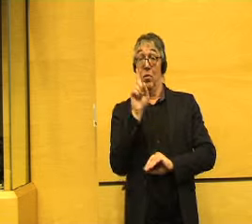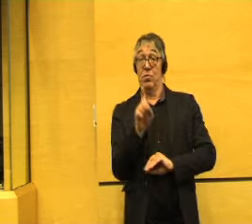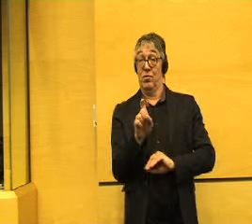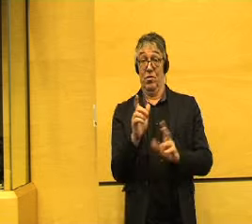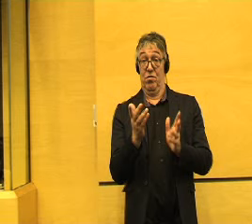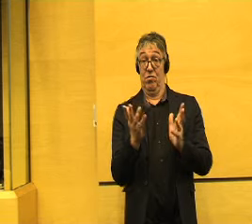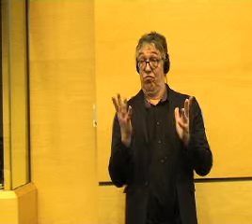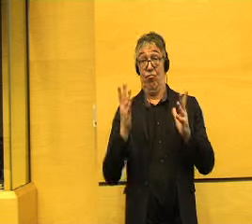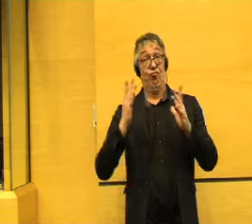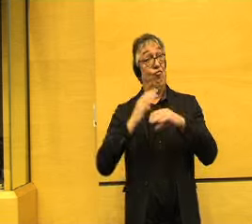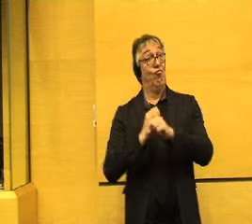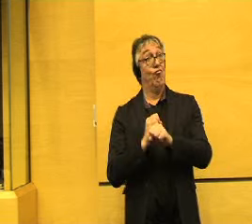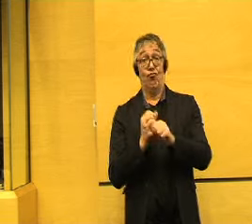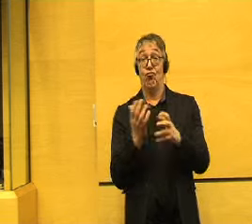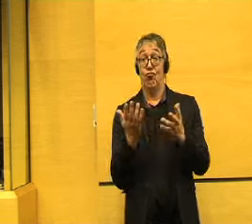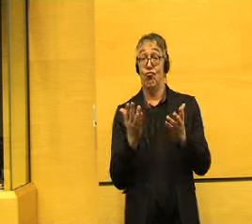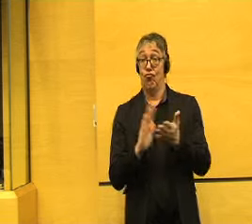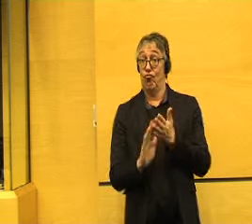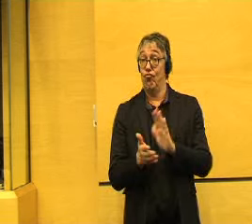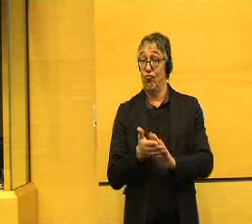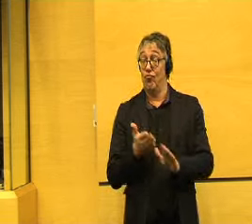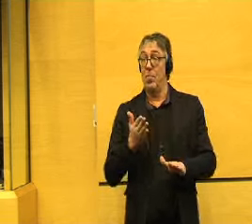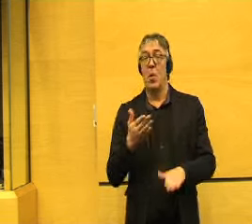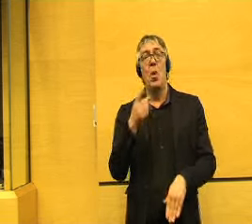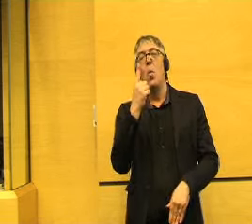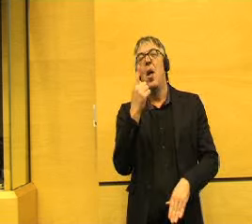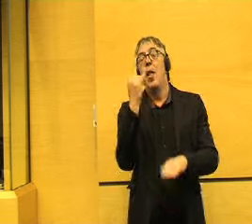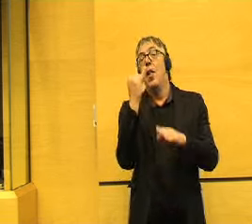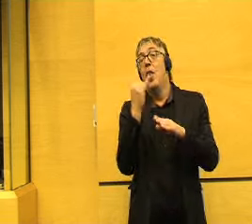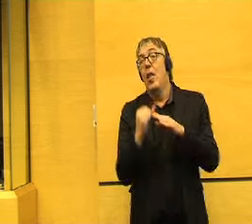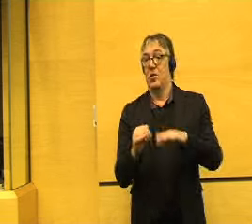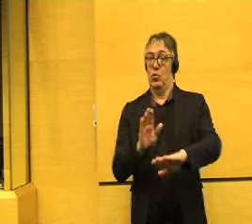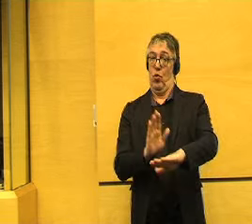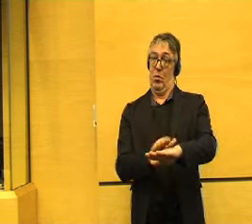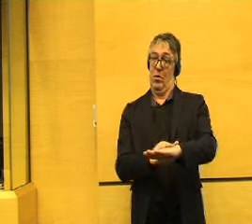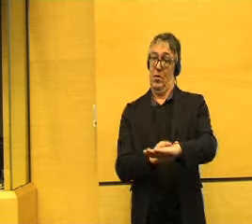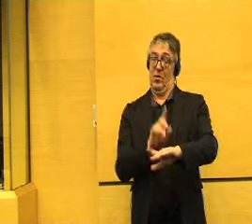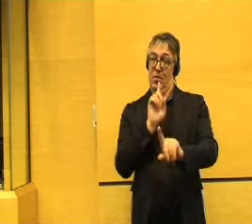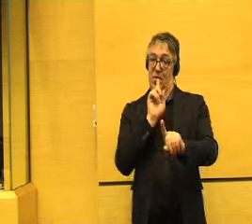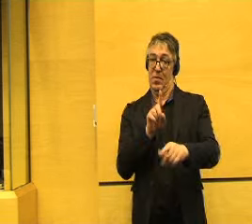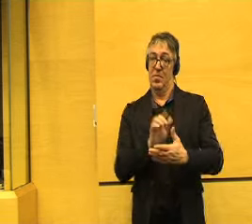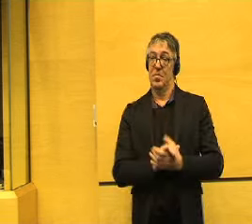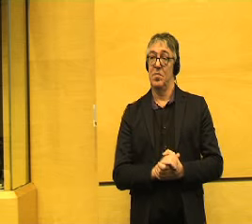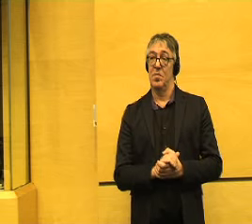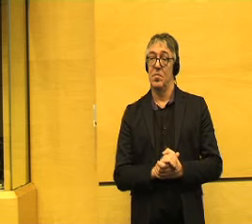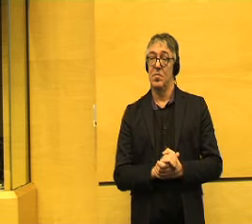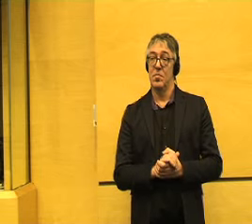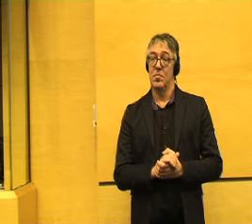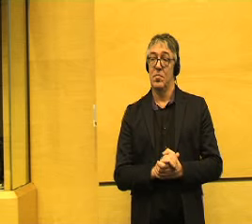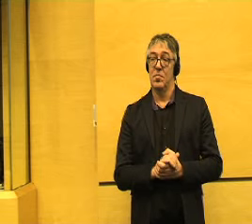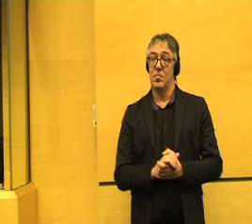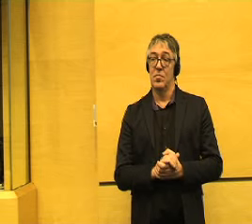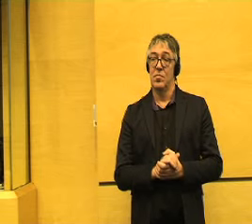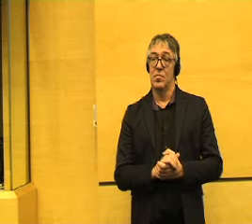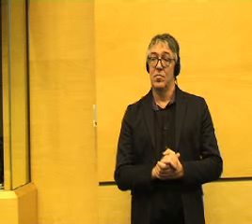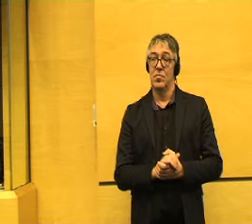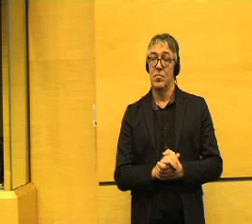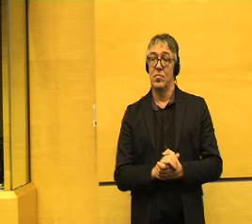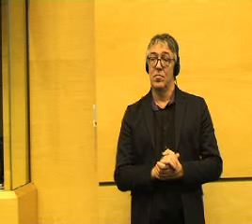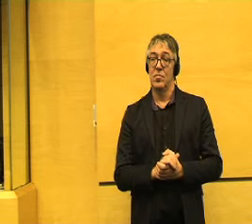time. And I would just like to offer one final comment. Yesterday, it was pointed out